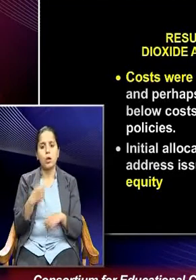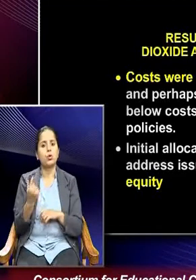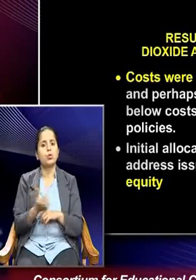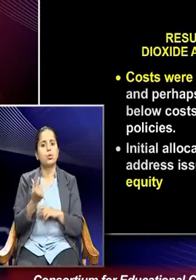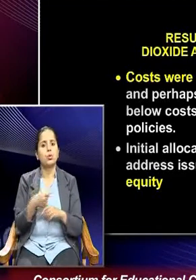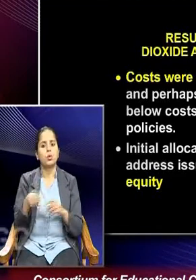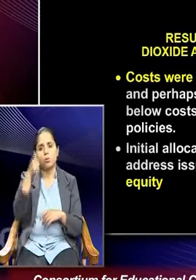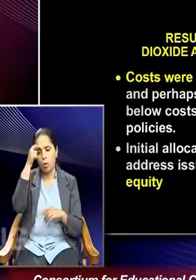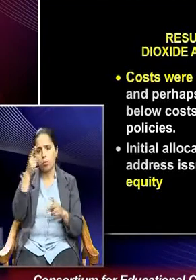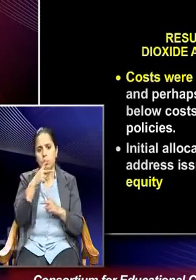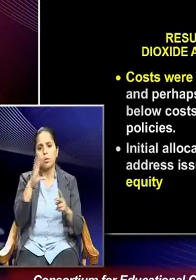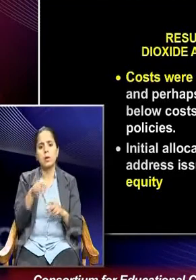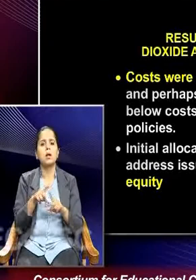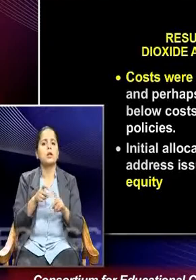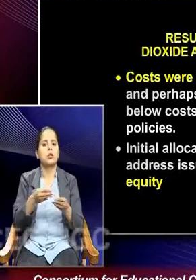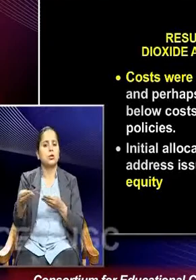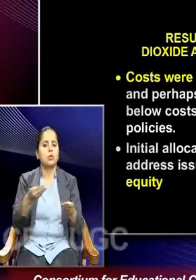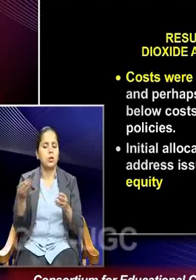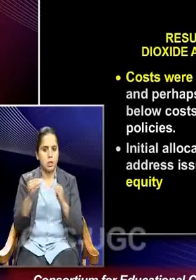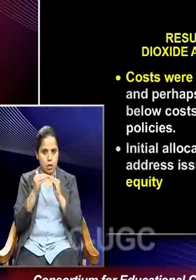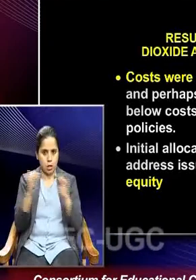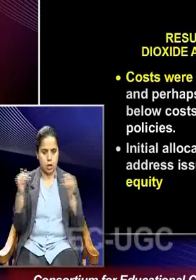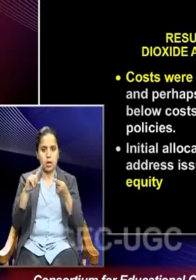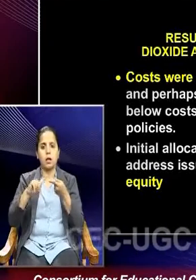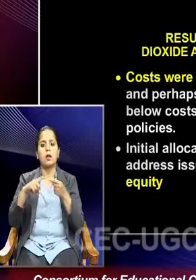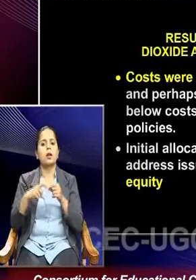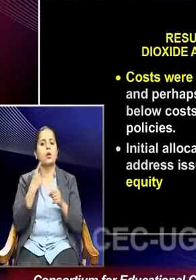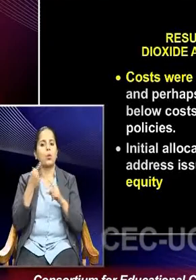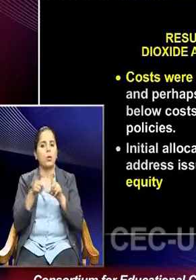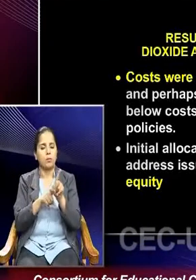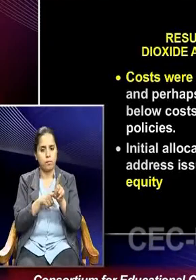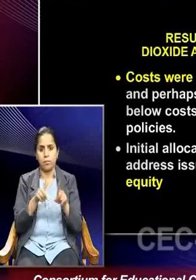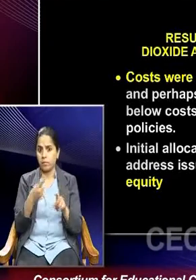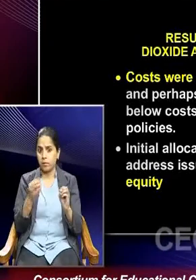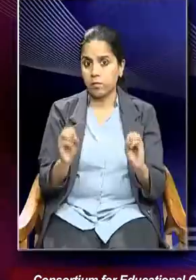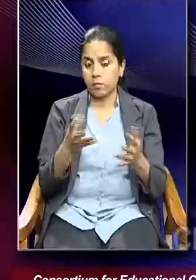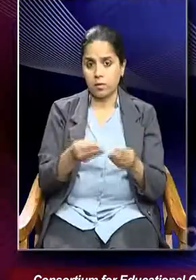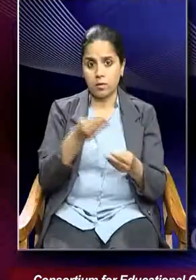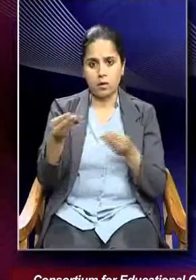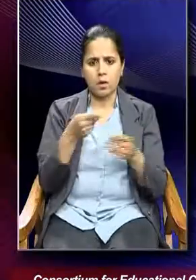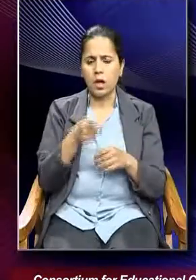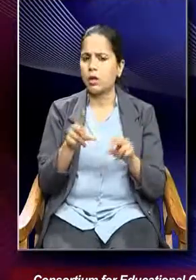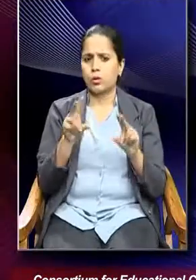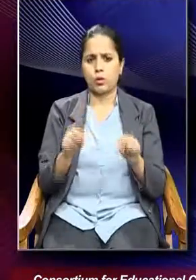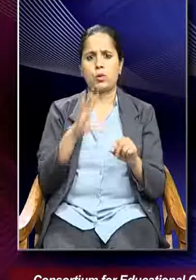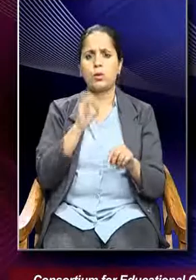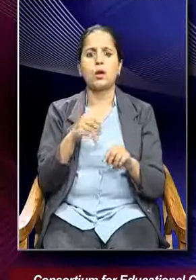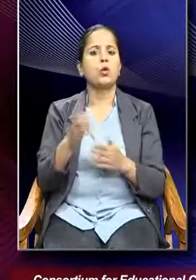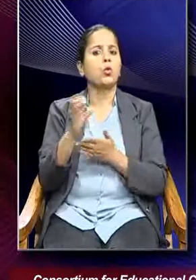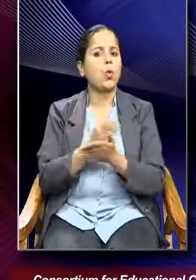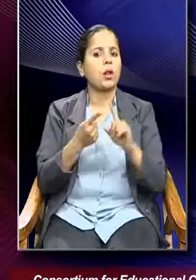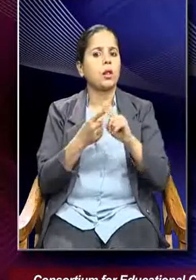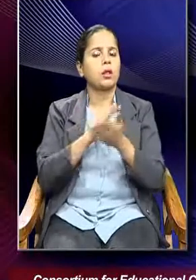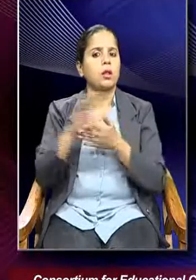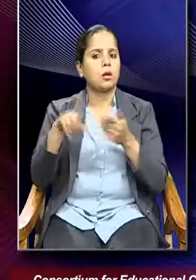issues of distributional equity. So initial allocation, since it is not, because of Coase theorem, it is not affecting